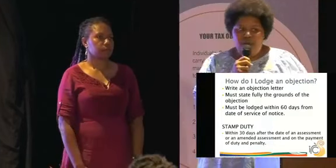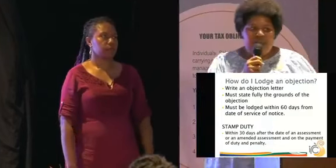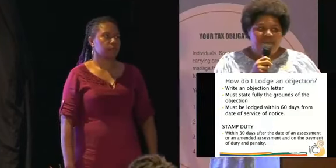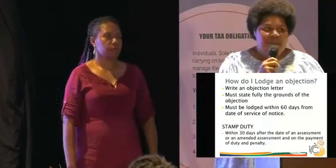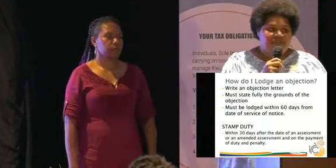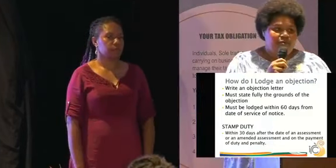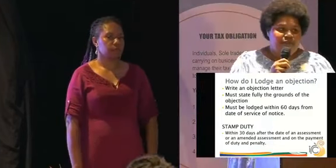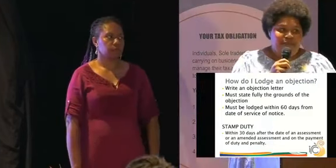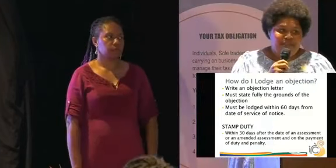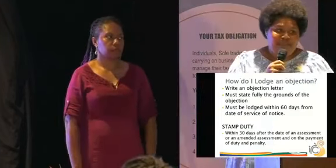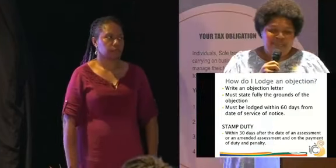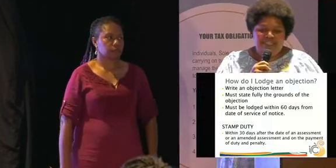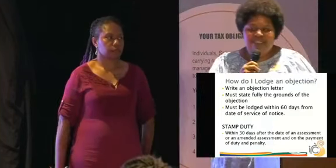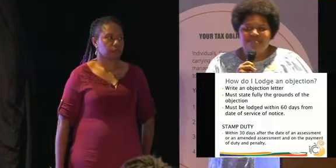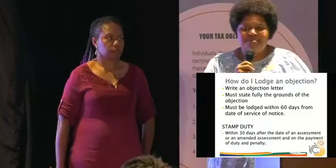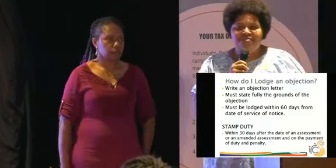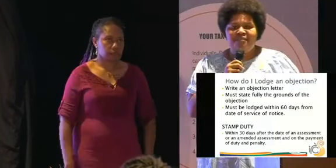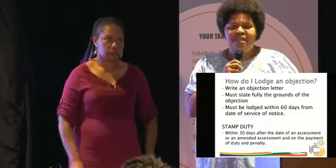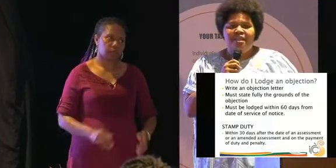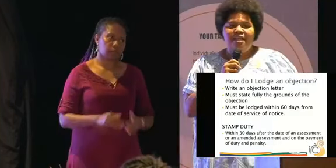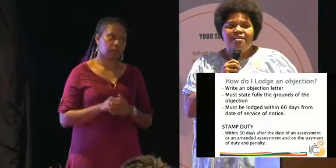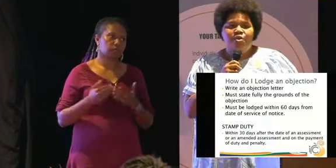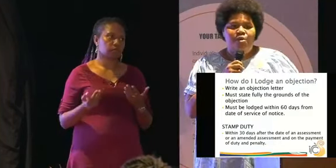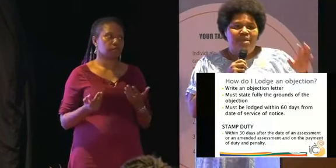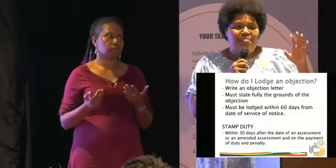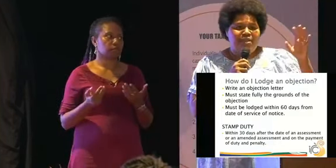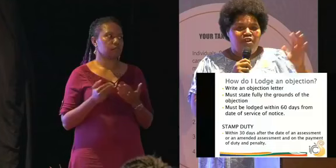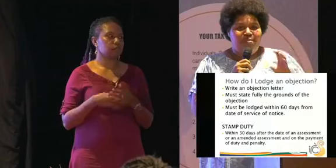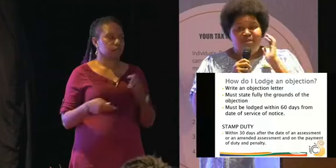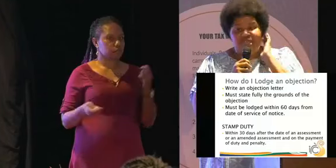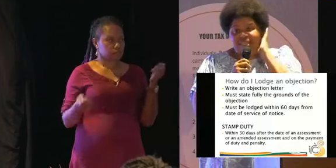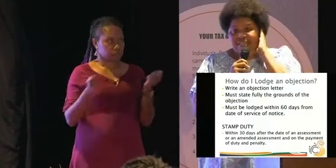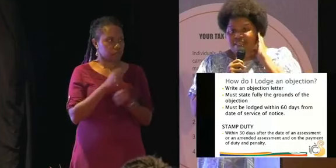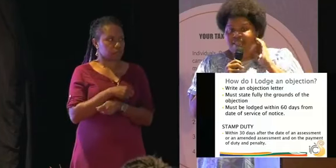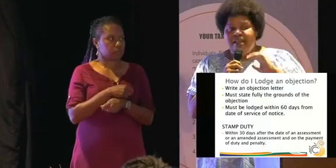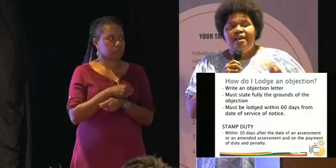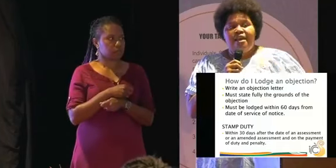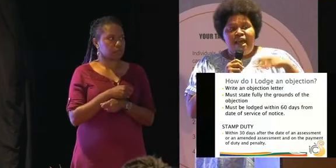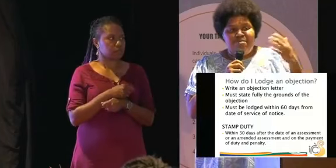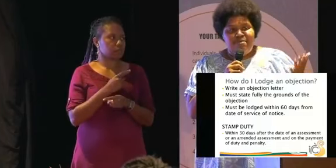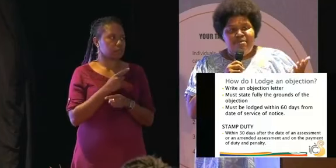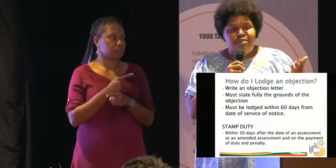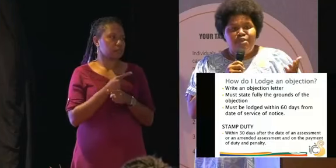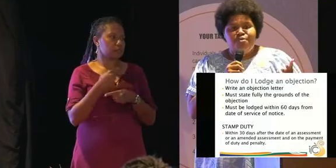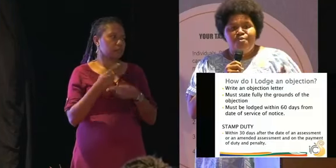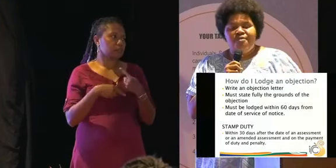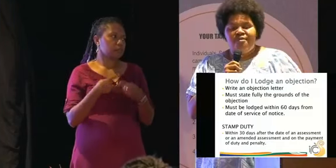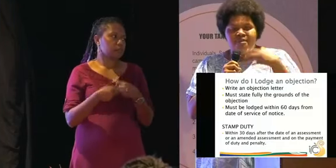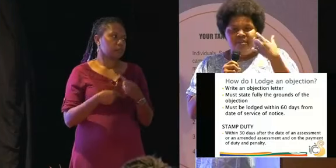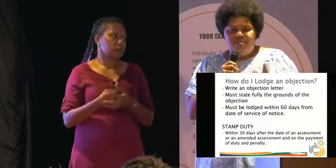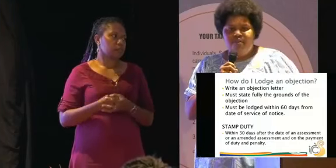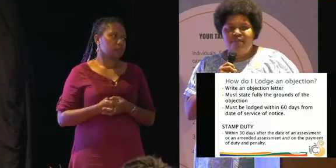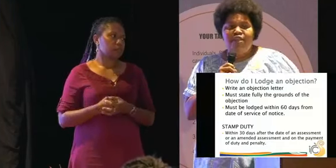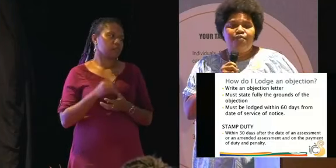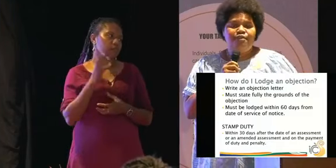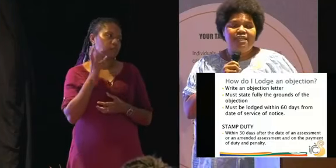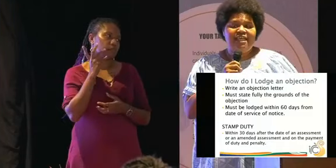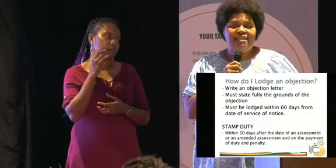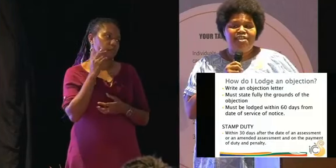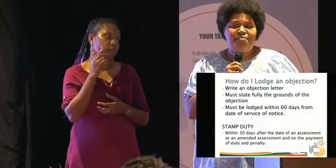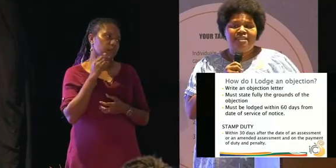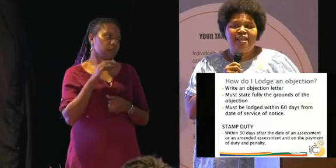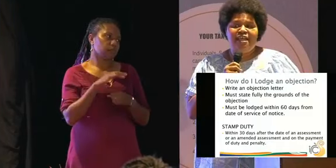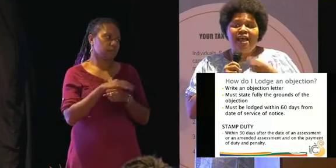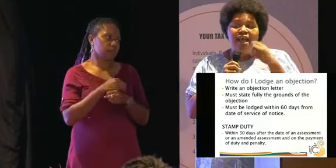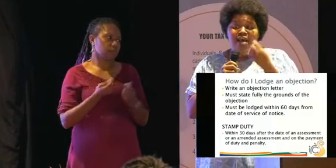So now we have left amendments. So all we have been talking about is amendments when you provide your full